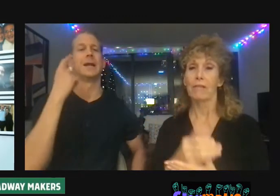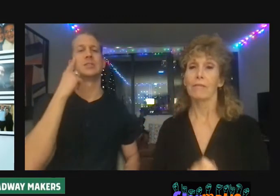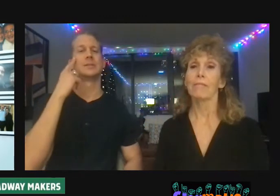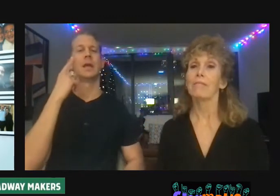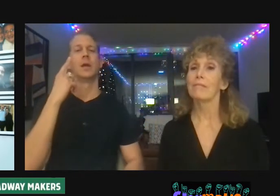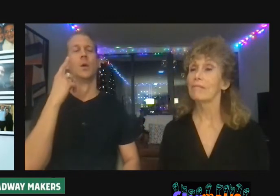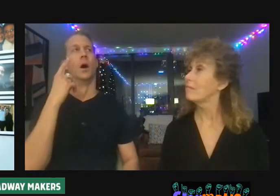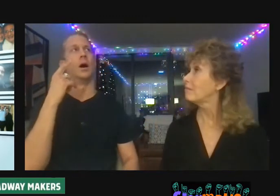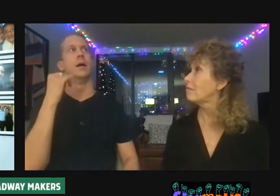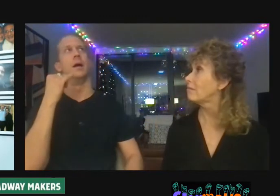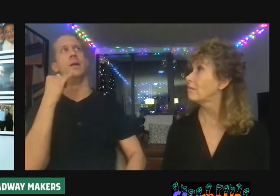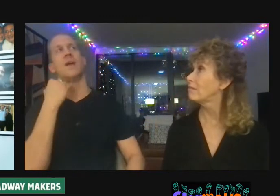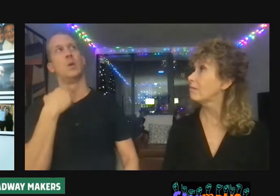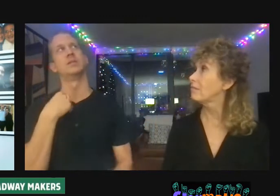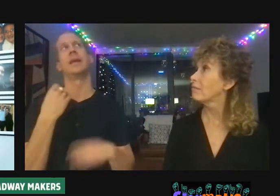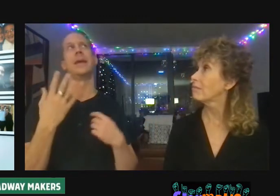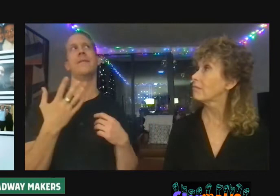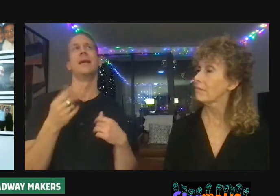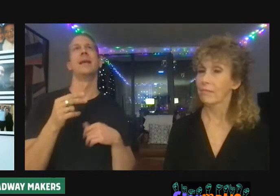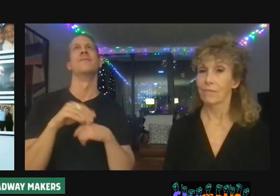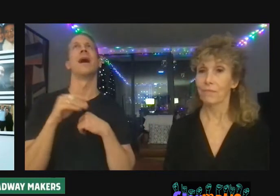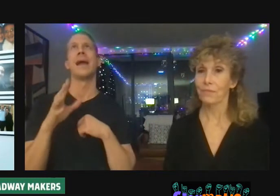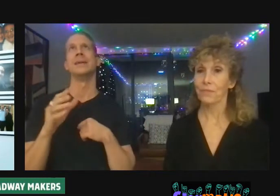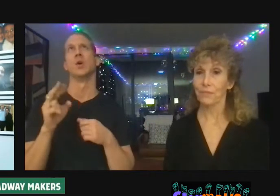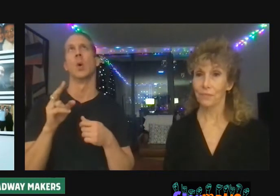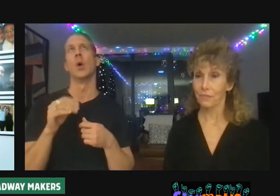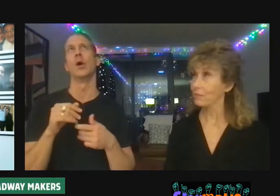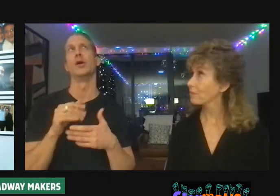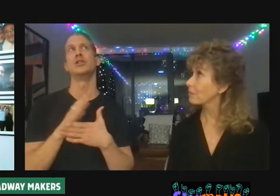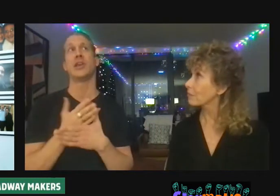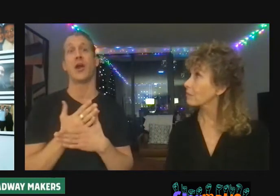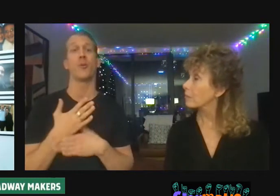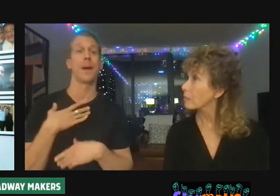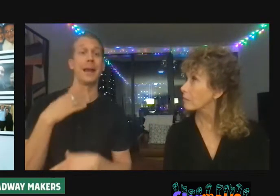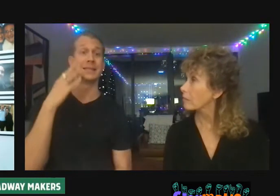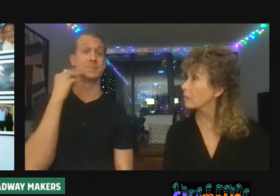Yes, I just think if I were to give an advice